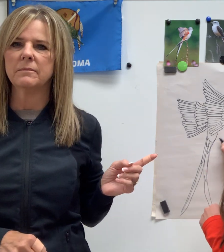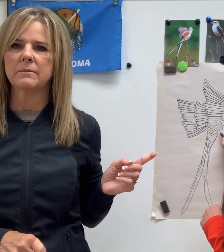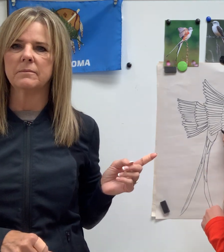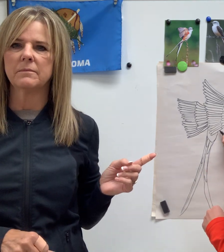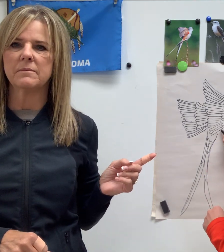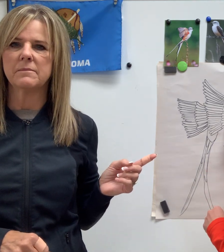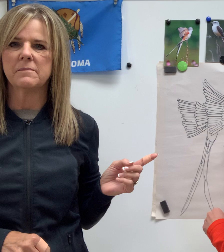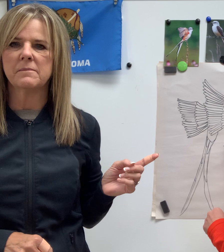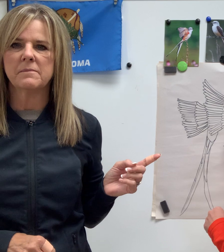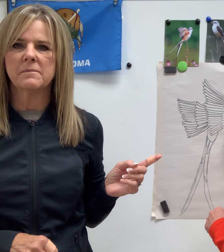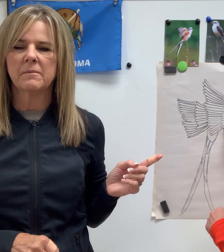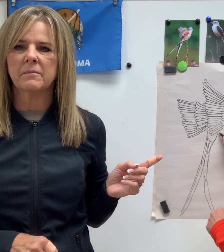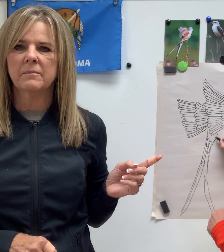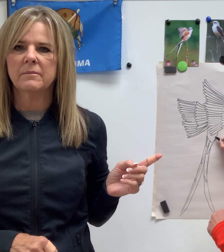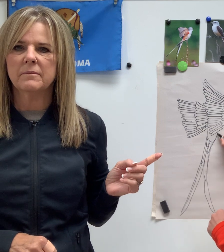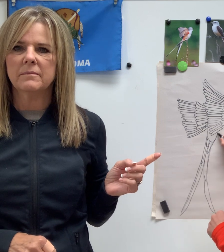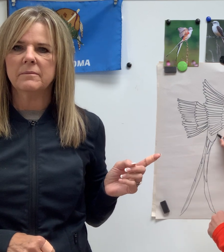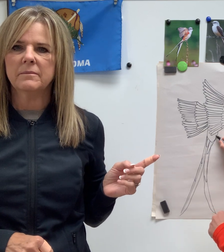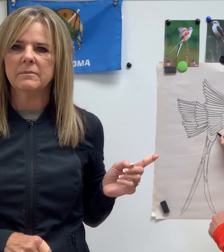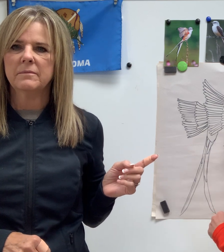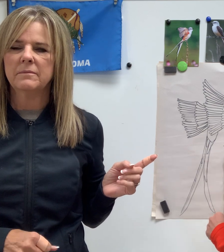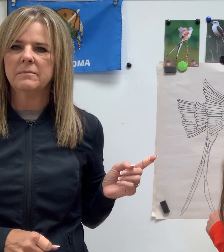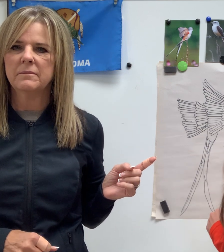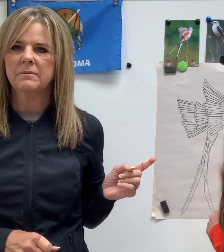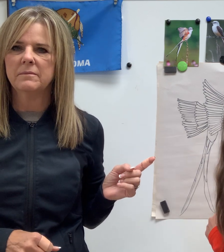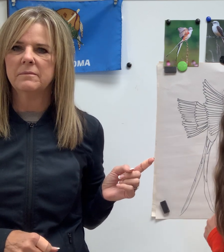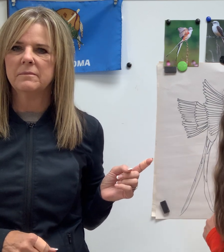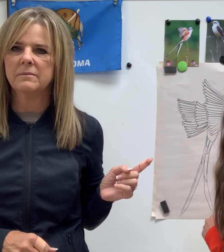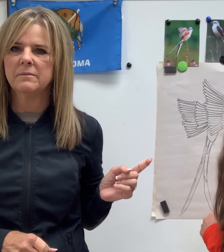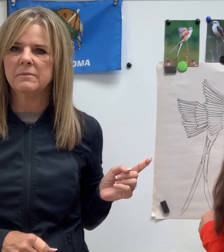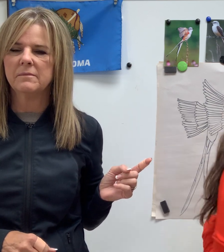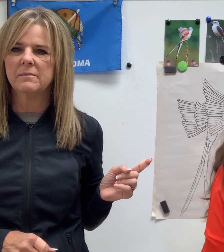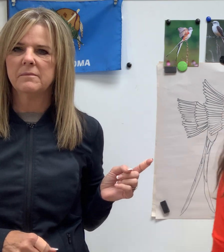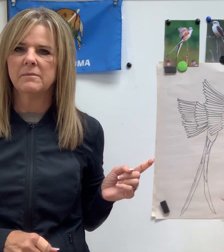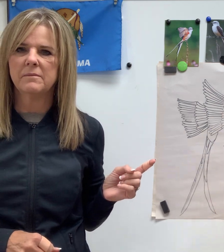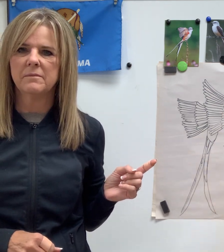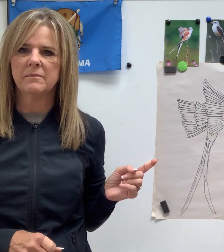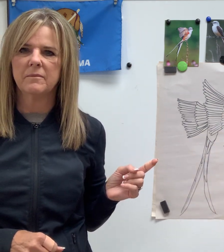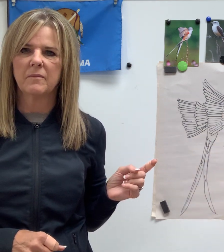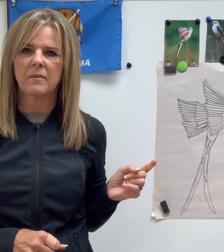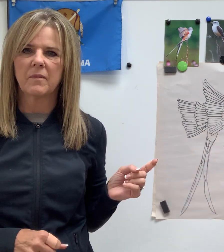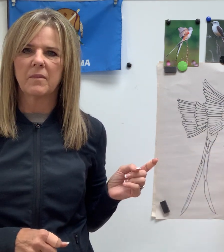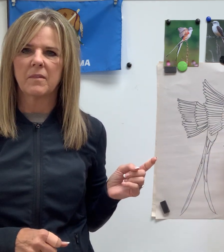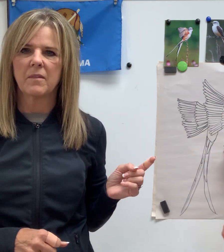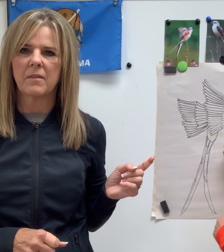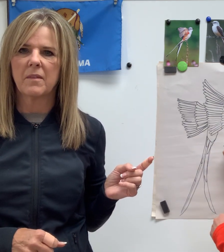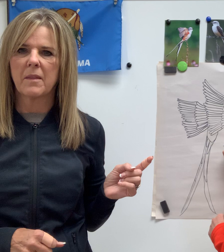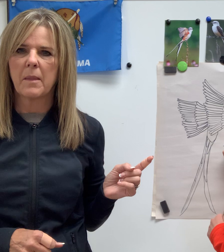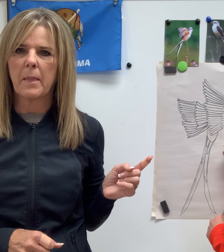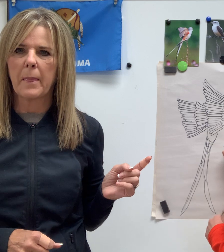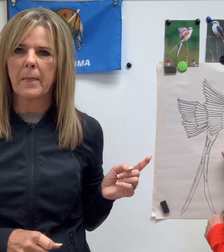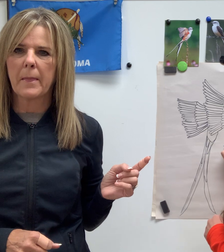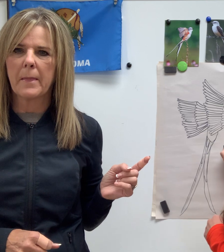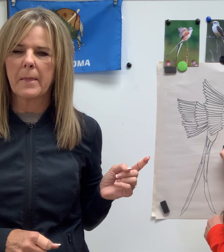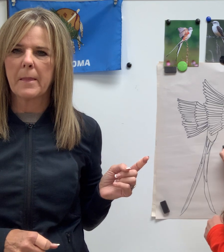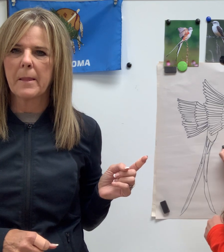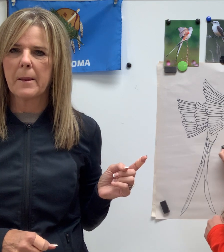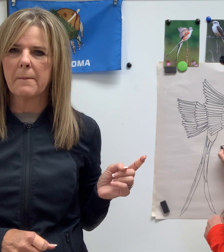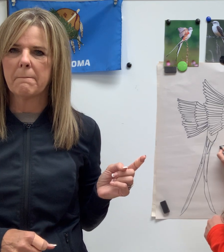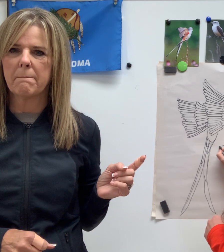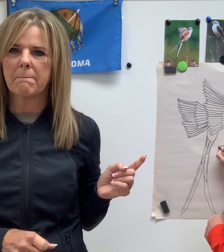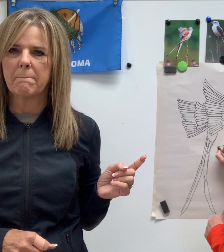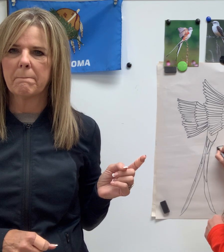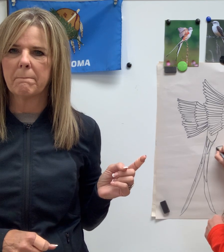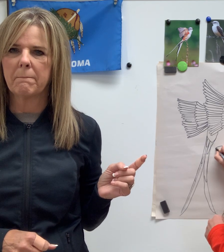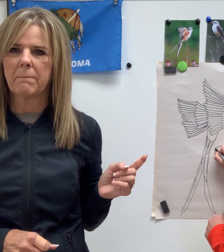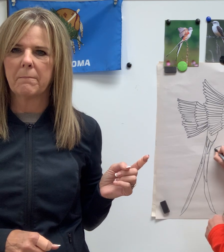some curves, okay? So now we're going to go ahead and make this curve just sort of disappear.